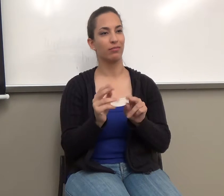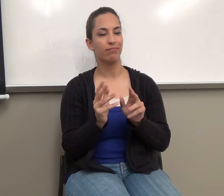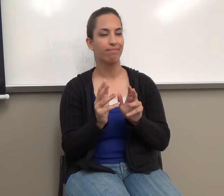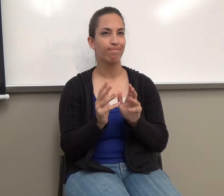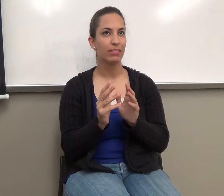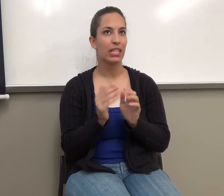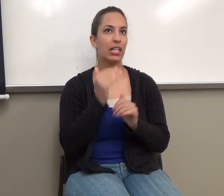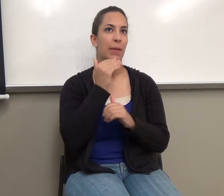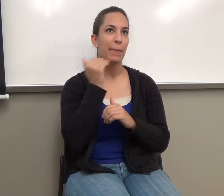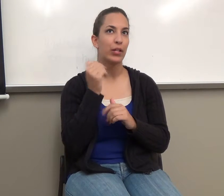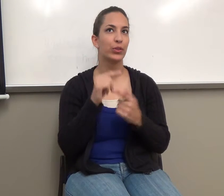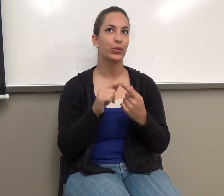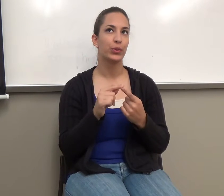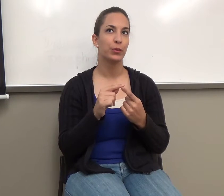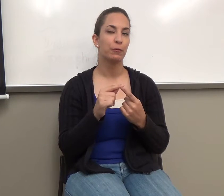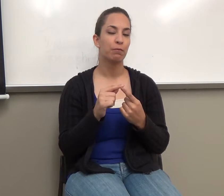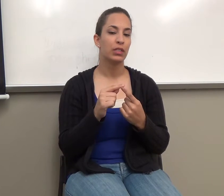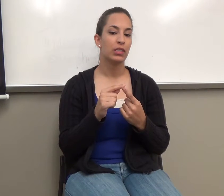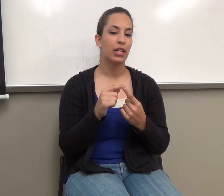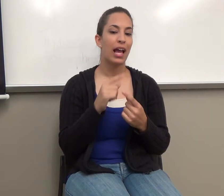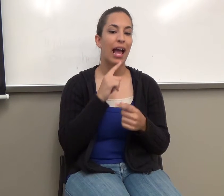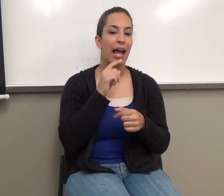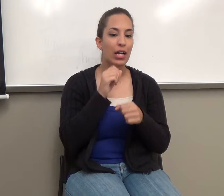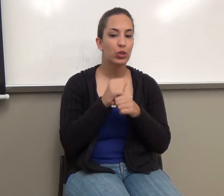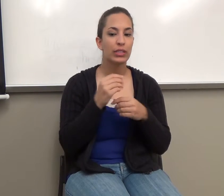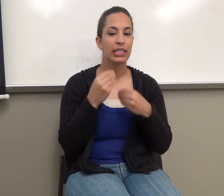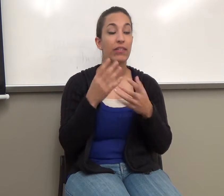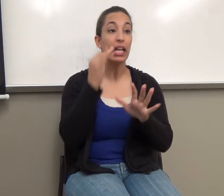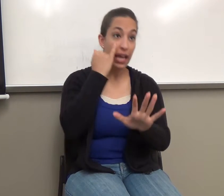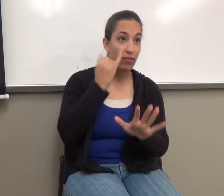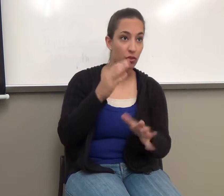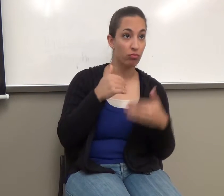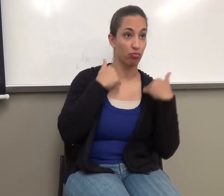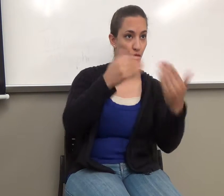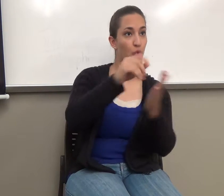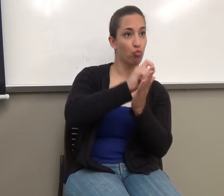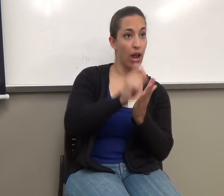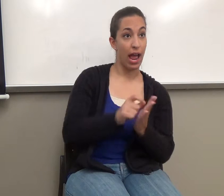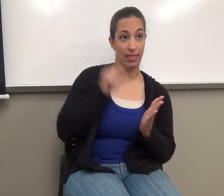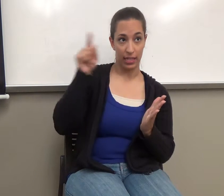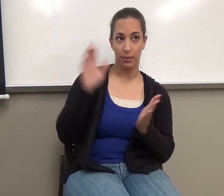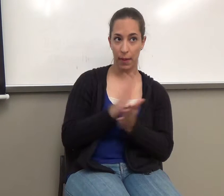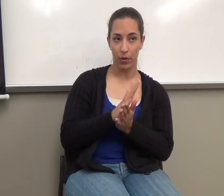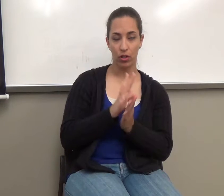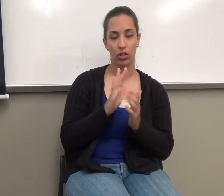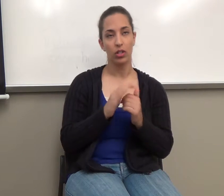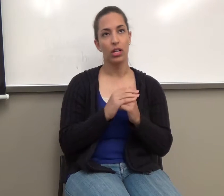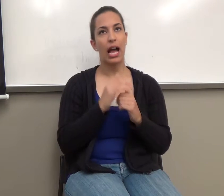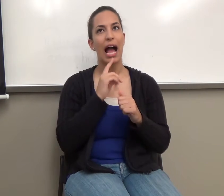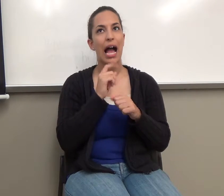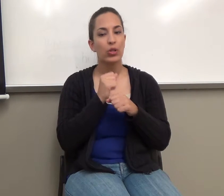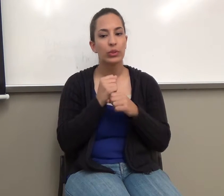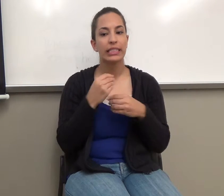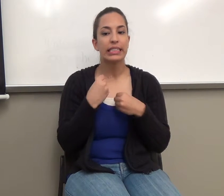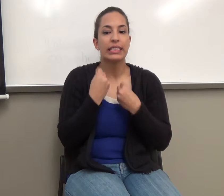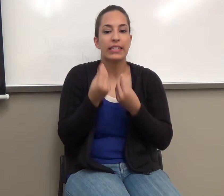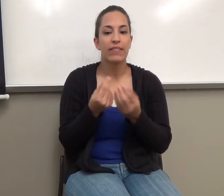need to do is actually give, if you're going to write this paper, is actually give an example of a time